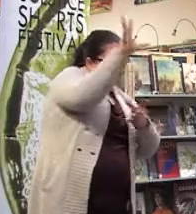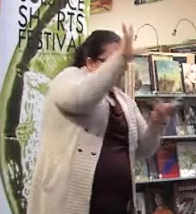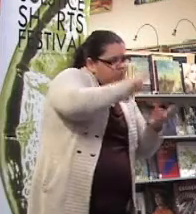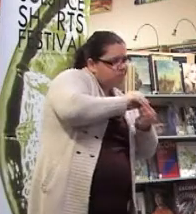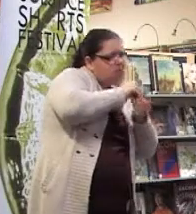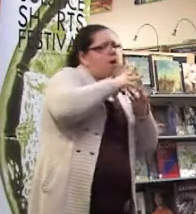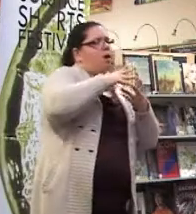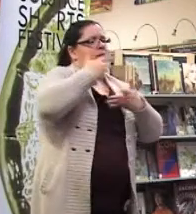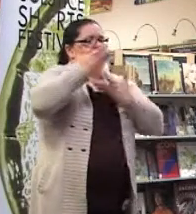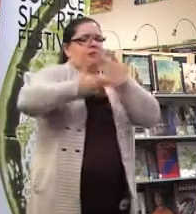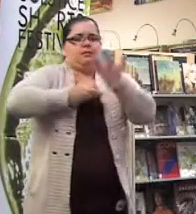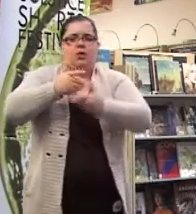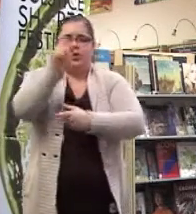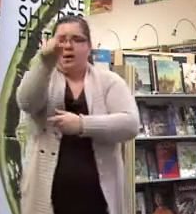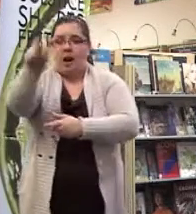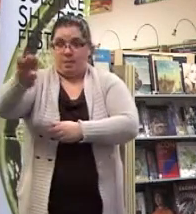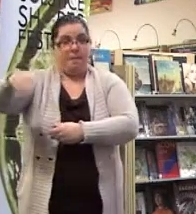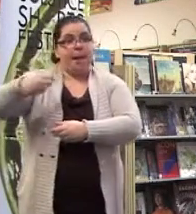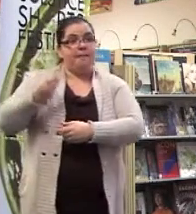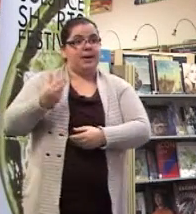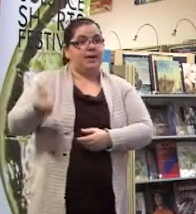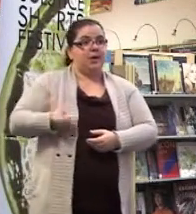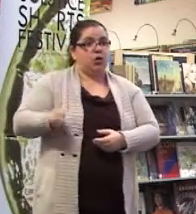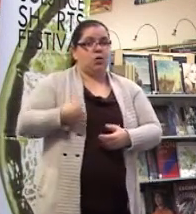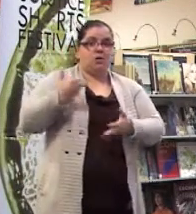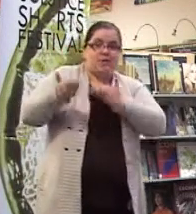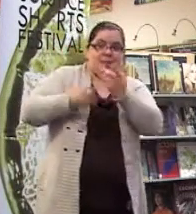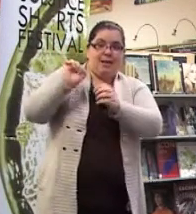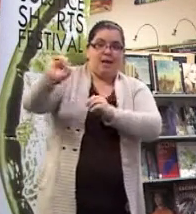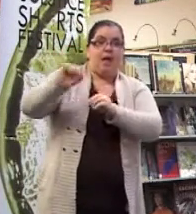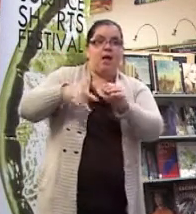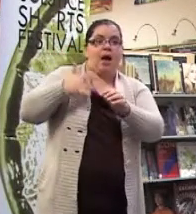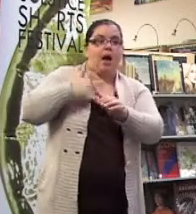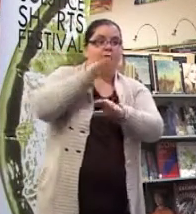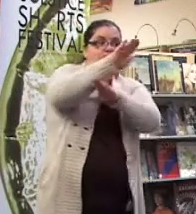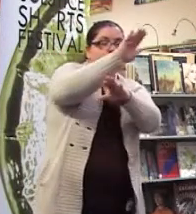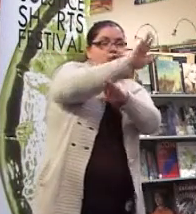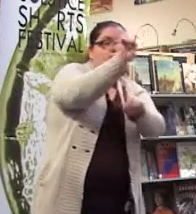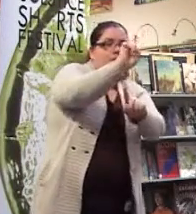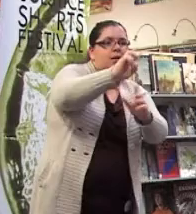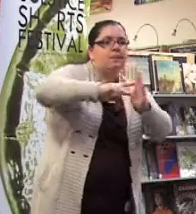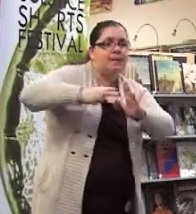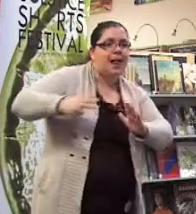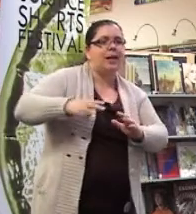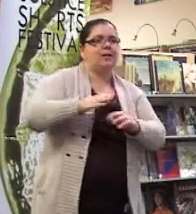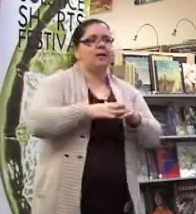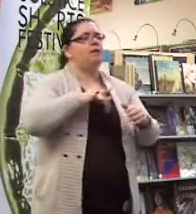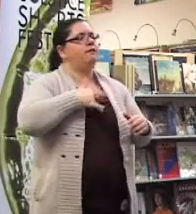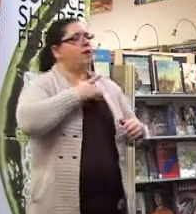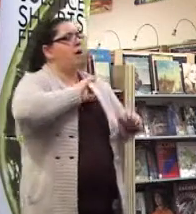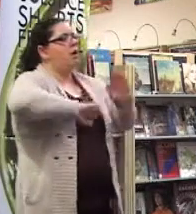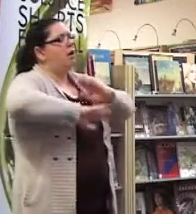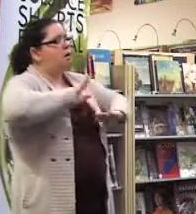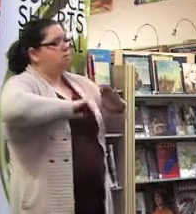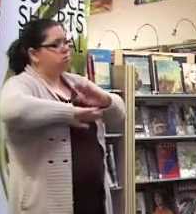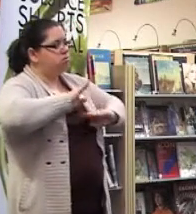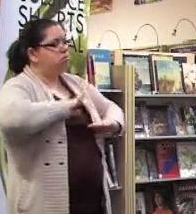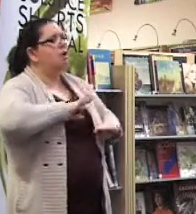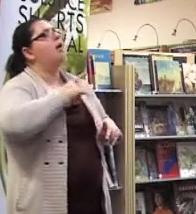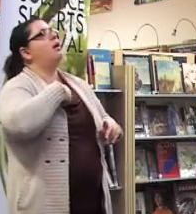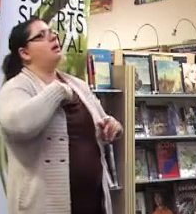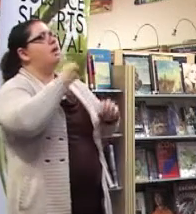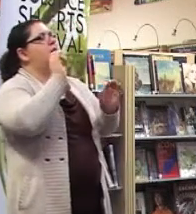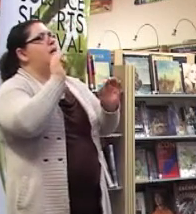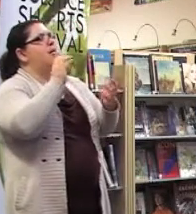which he gives to his clients who pay him to see their lives mapped out before them, feeling comforted that they can at least see a shape in the great